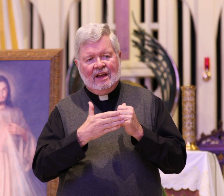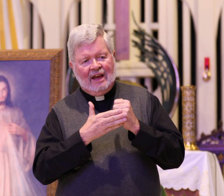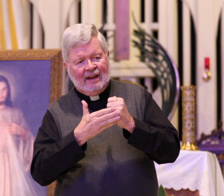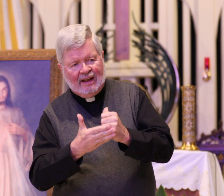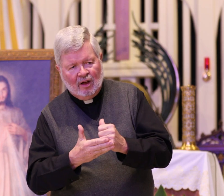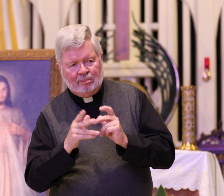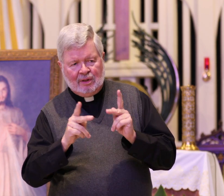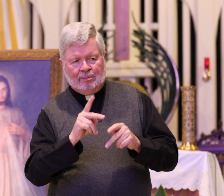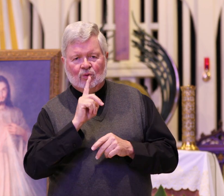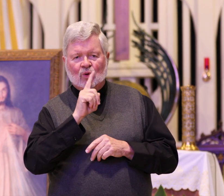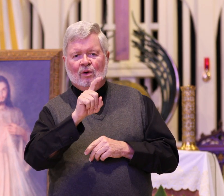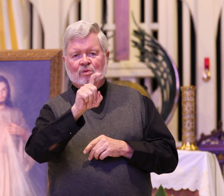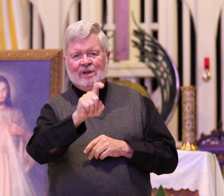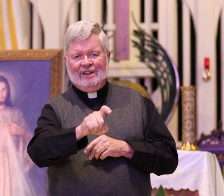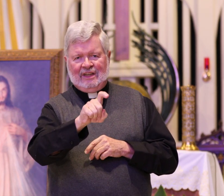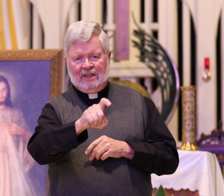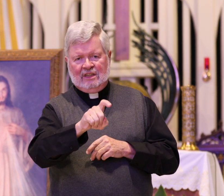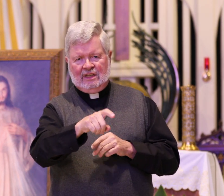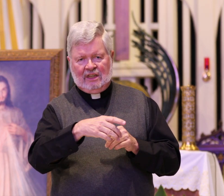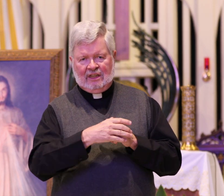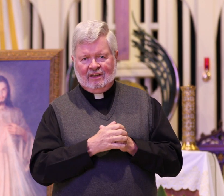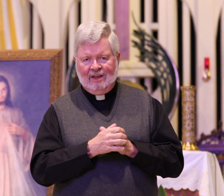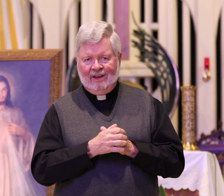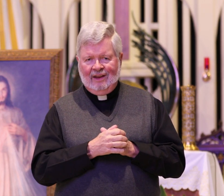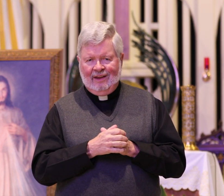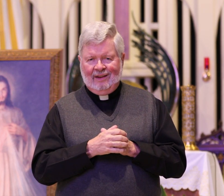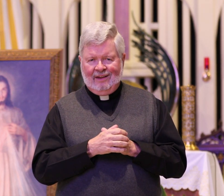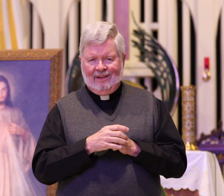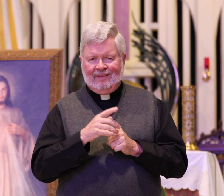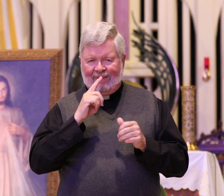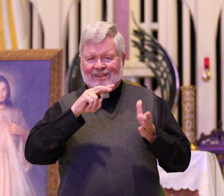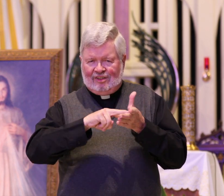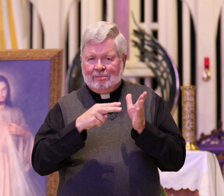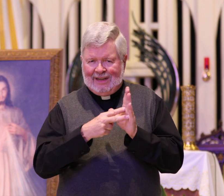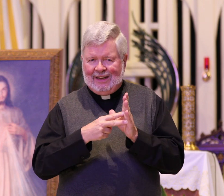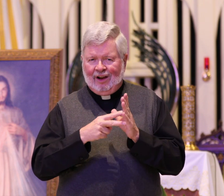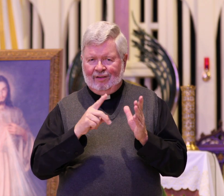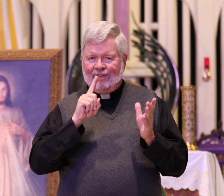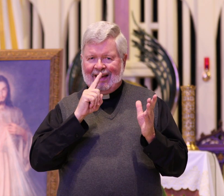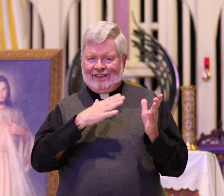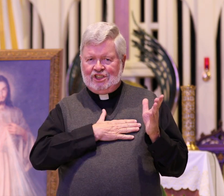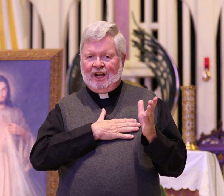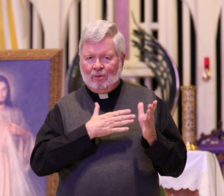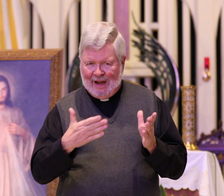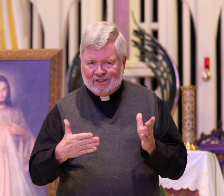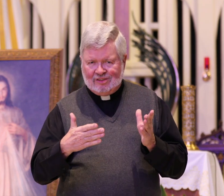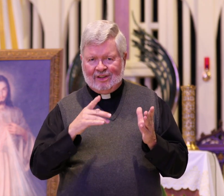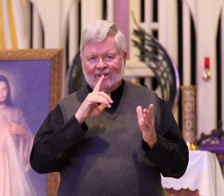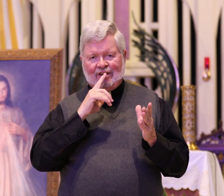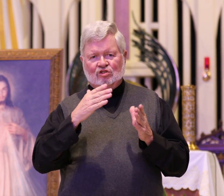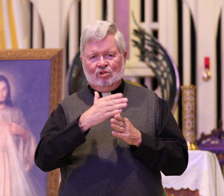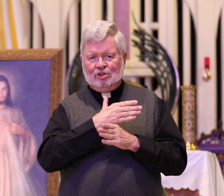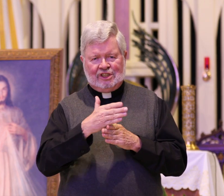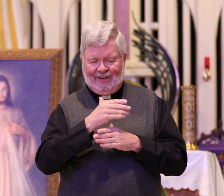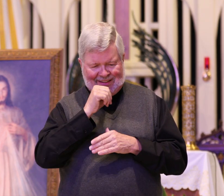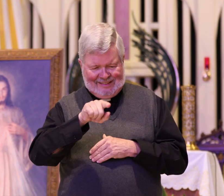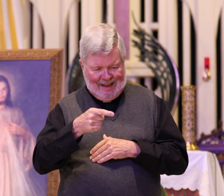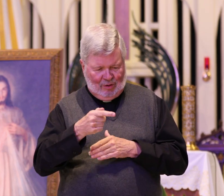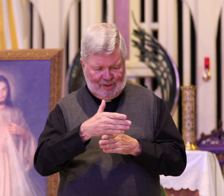and help people who are really in need. That's the meaning of that generosity, that true sharing. It's not only